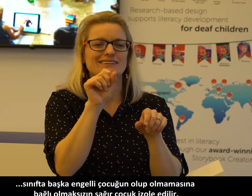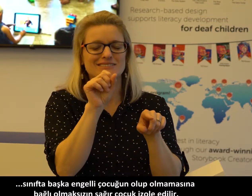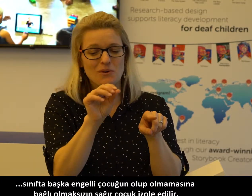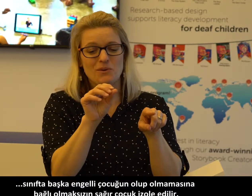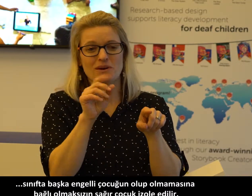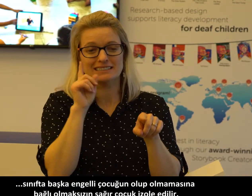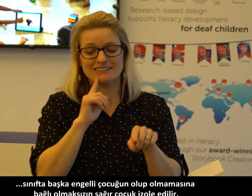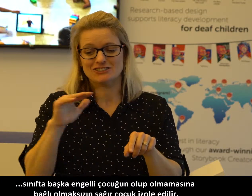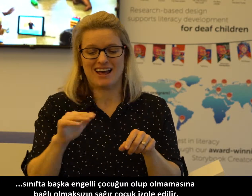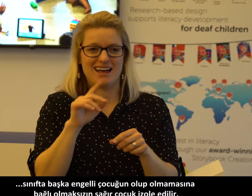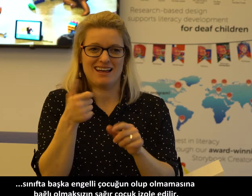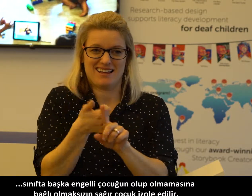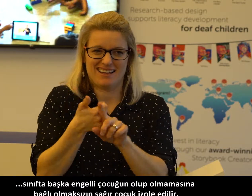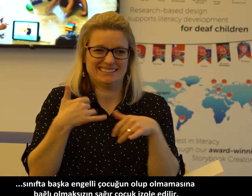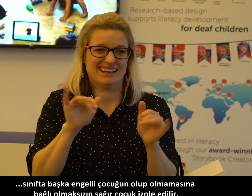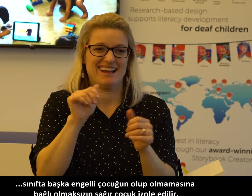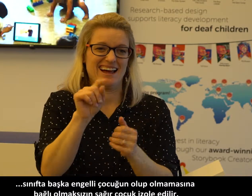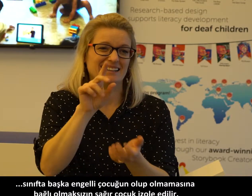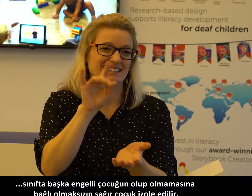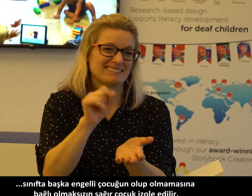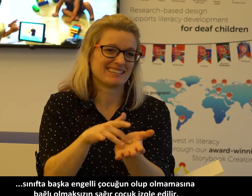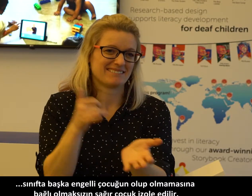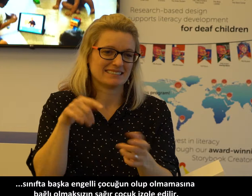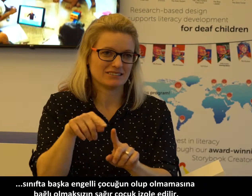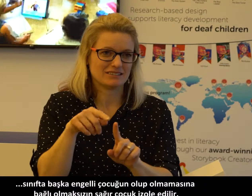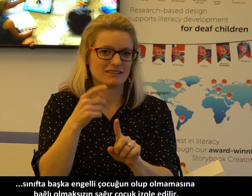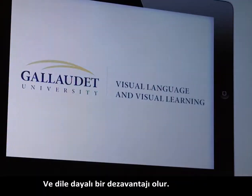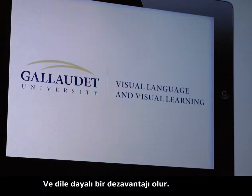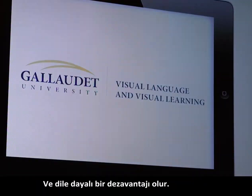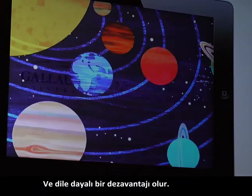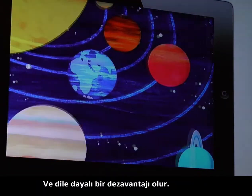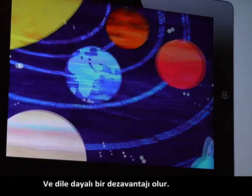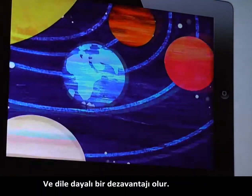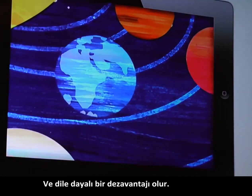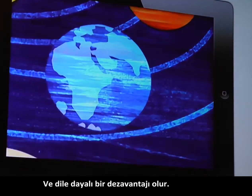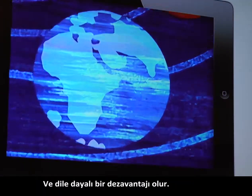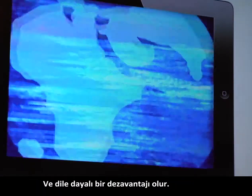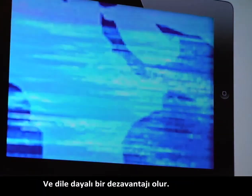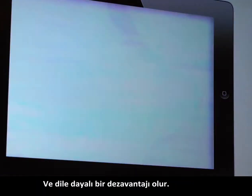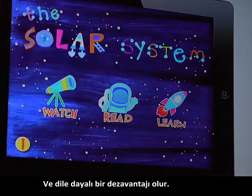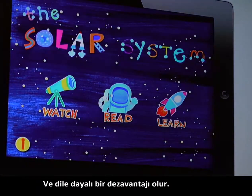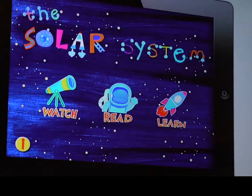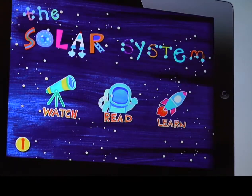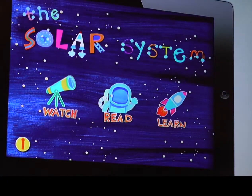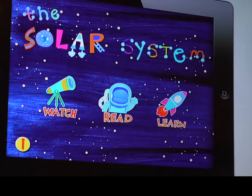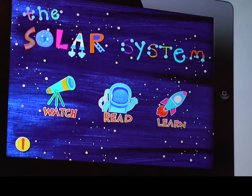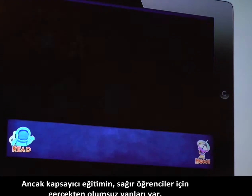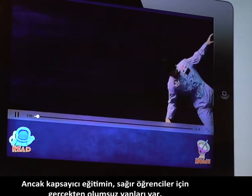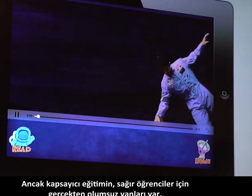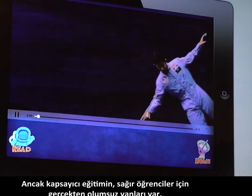or not, the deaf child is isolated and at a disadvantage based on language. But